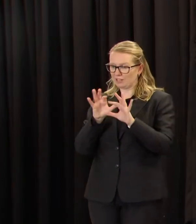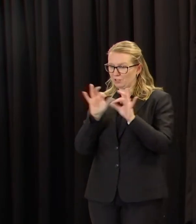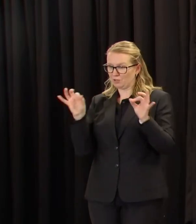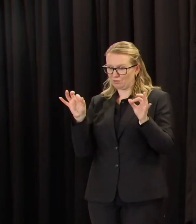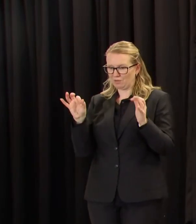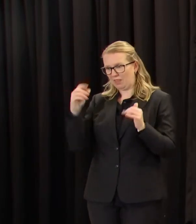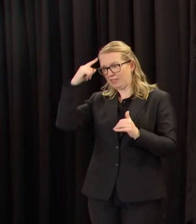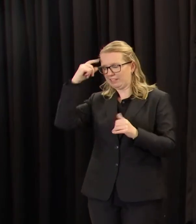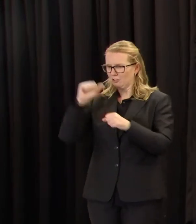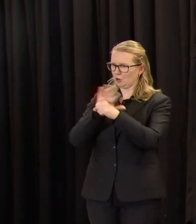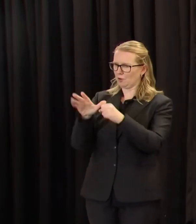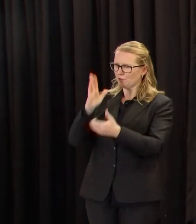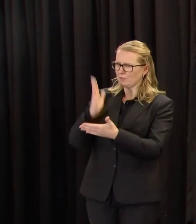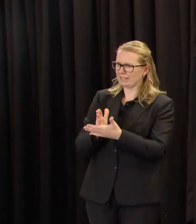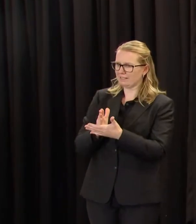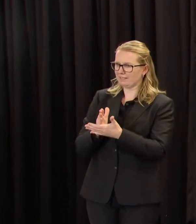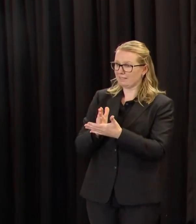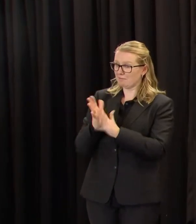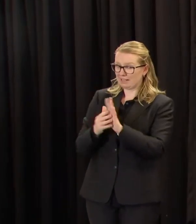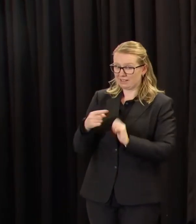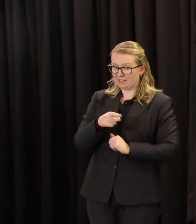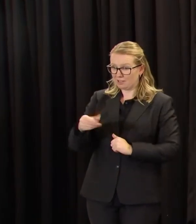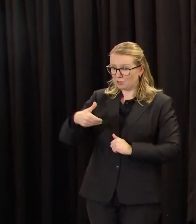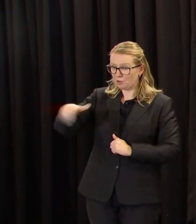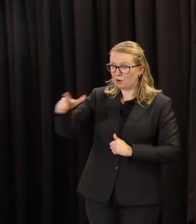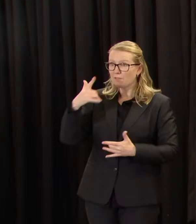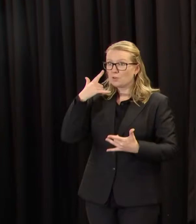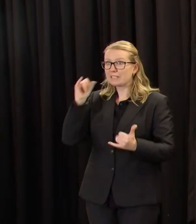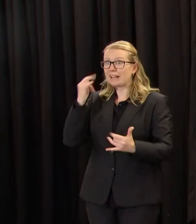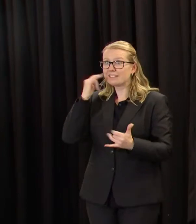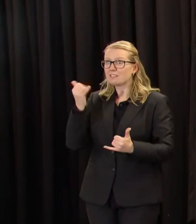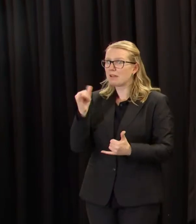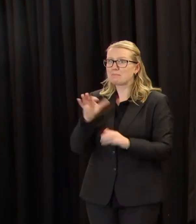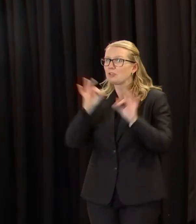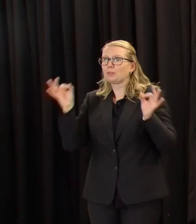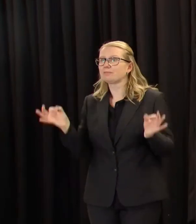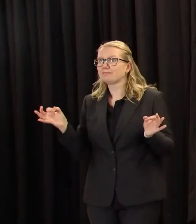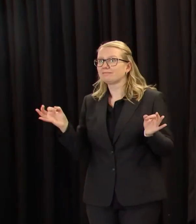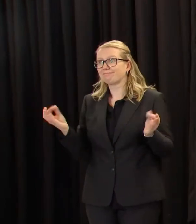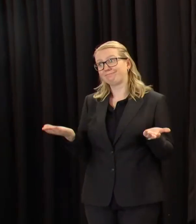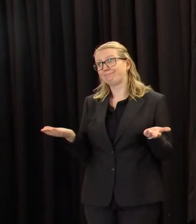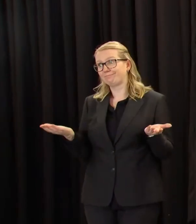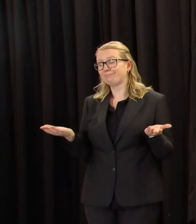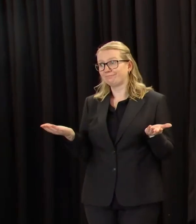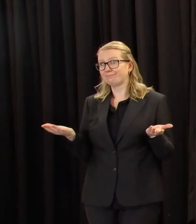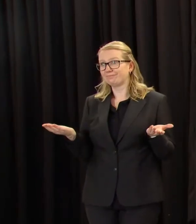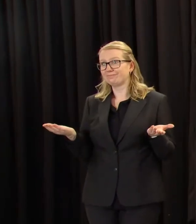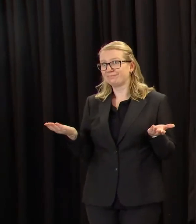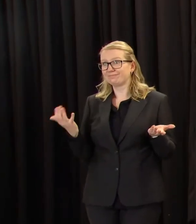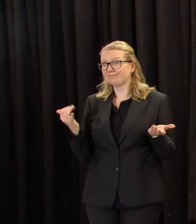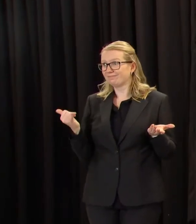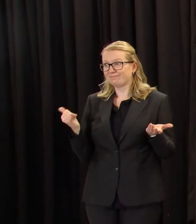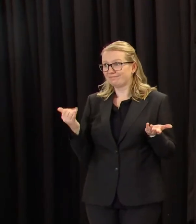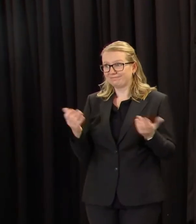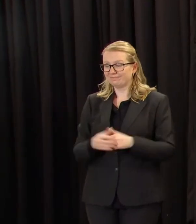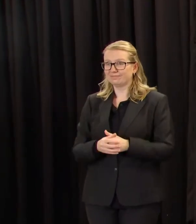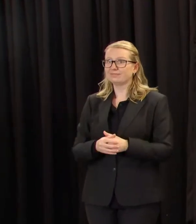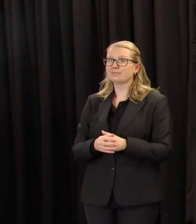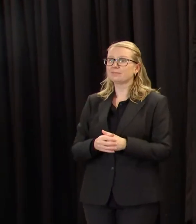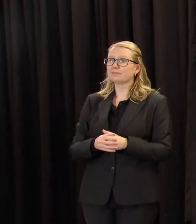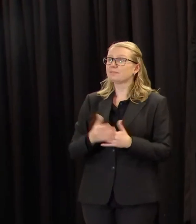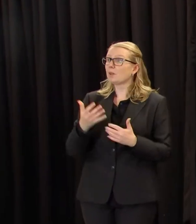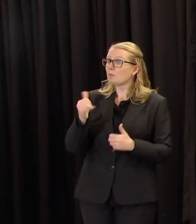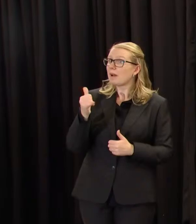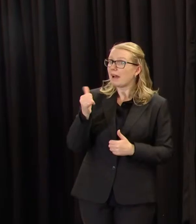So, like, it just stands to reason. It was appalling for a number of reasons. One, it may well have contributed to